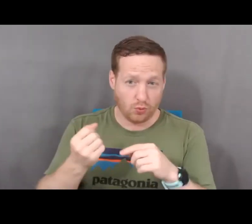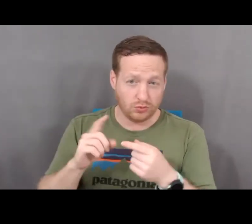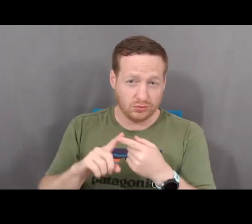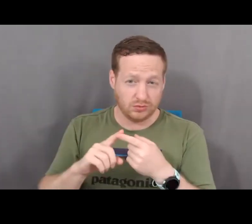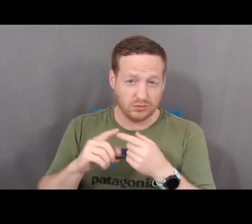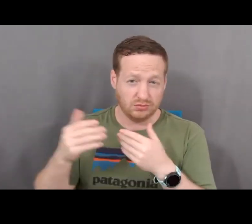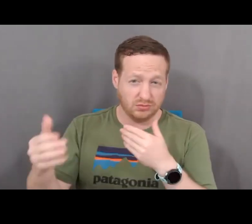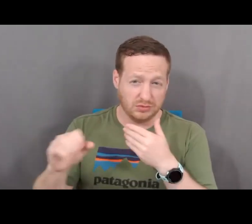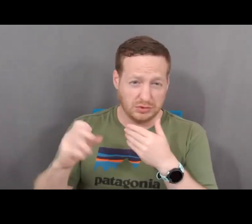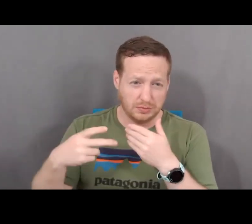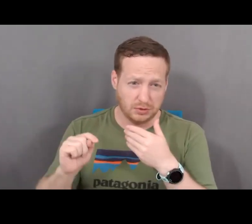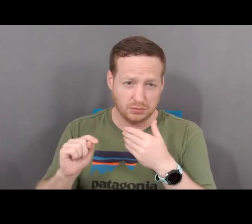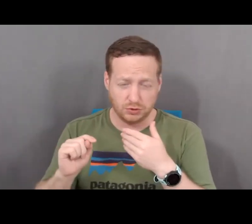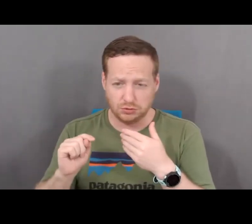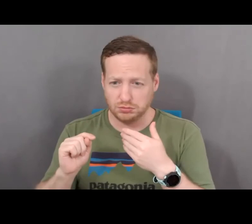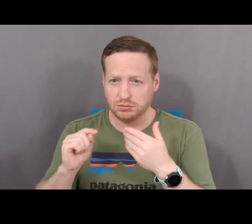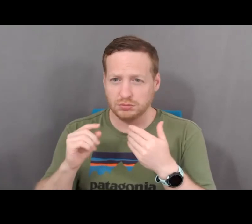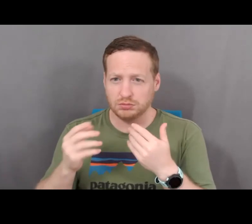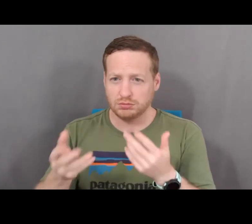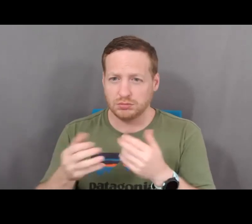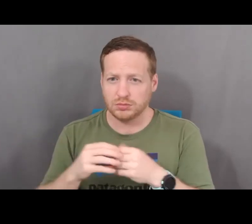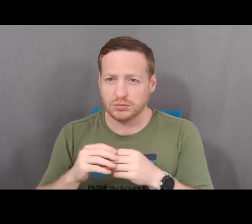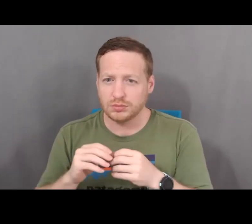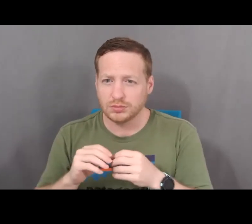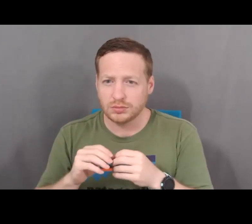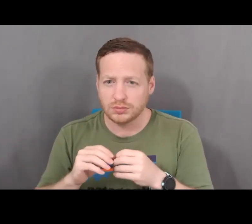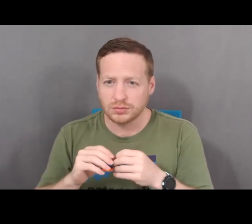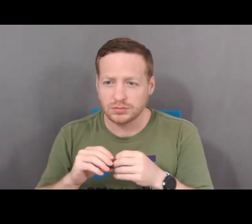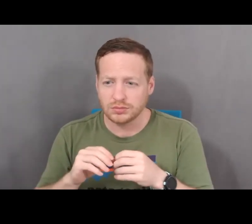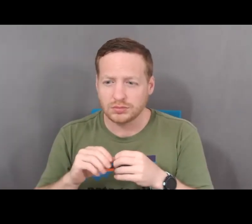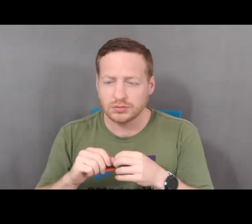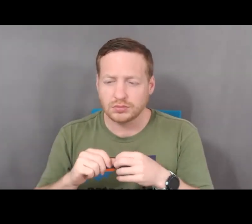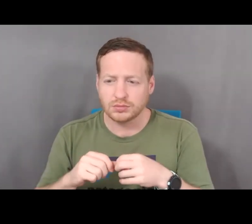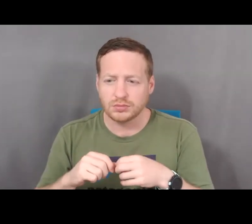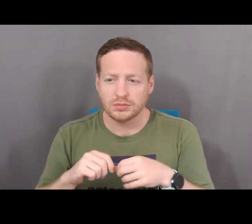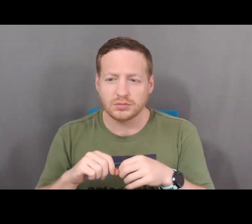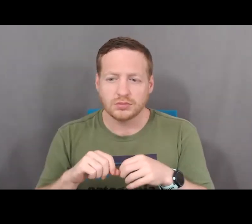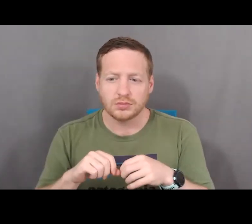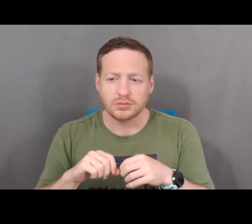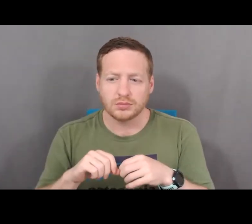So do we agree with what Betsy just mentioned, that we should hold off until September? Anyone else want to chime in?